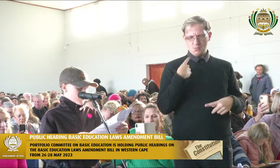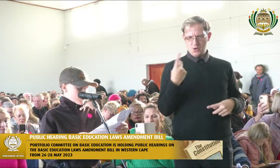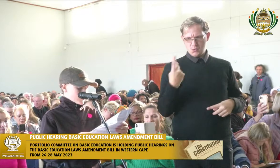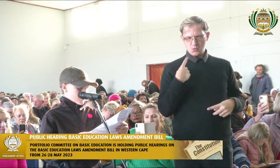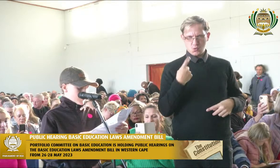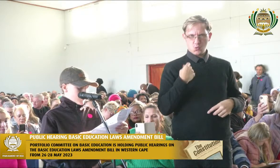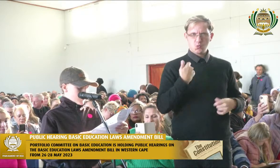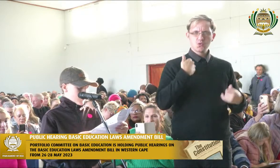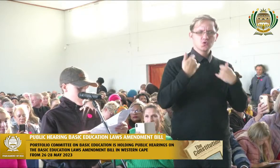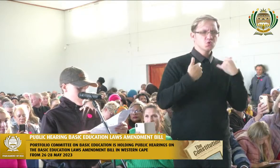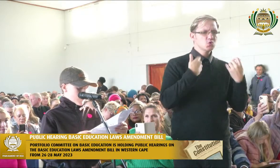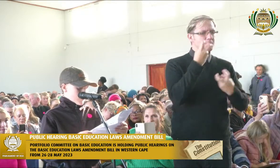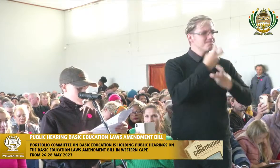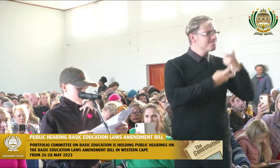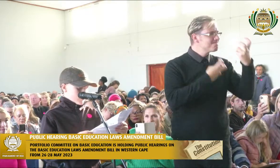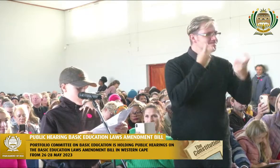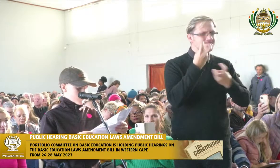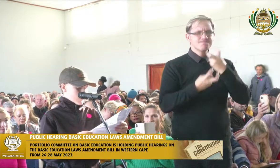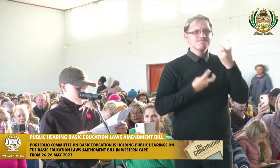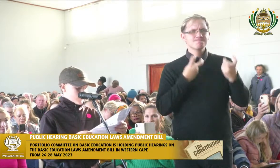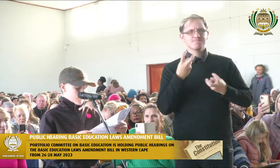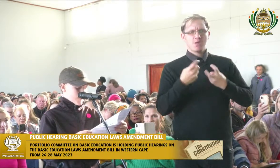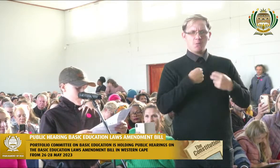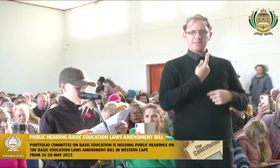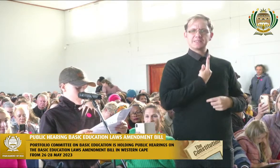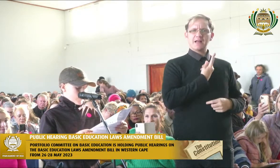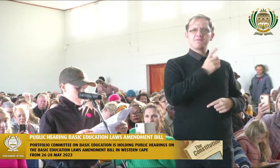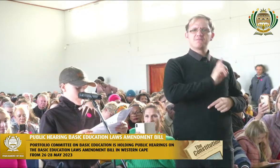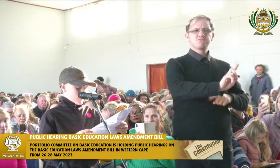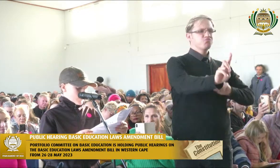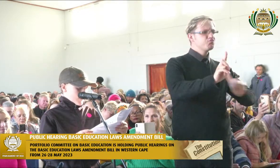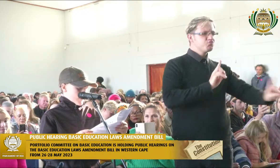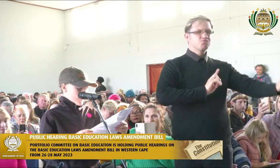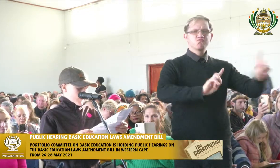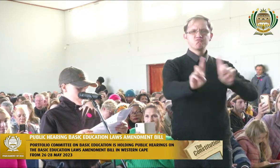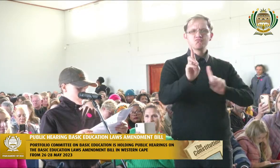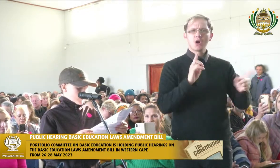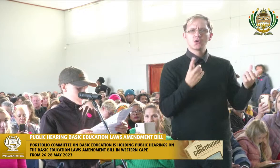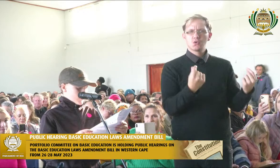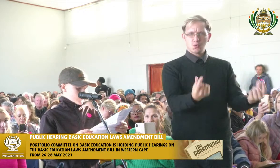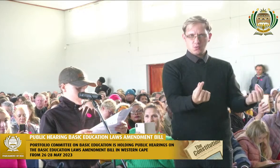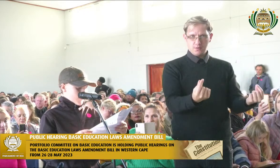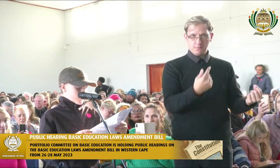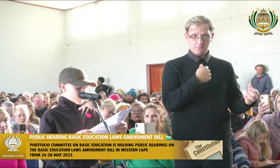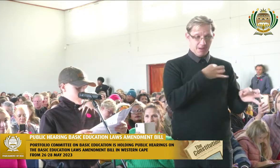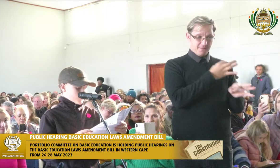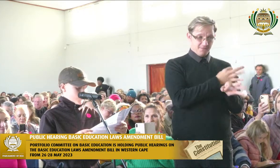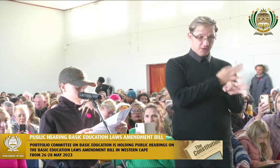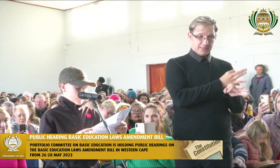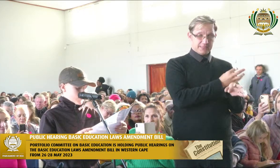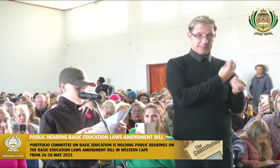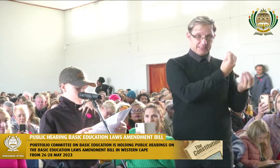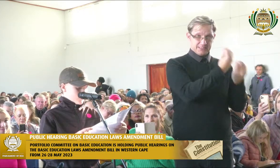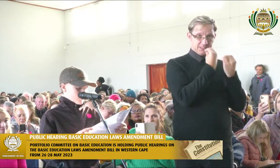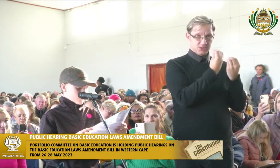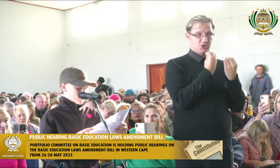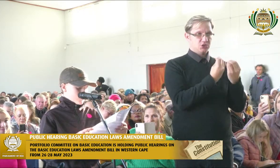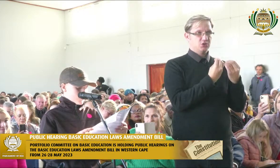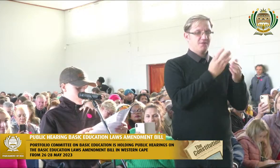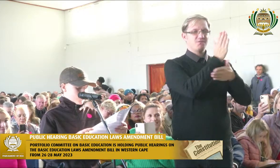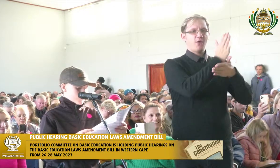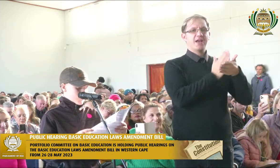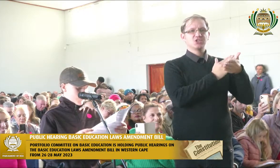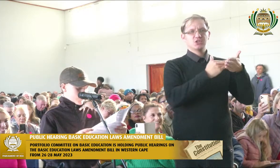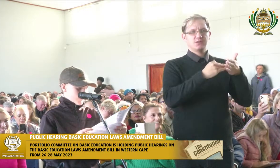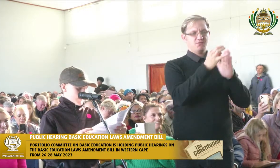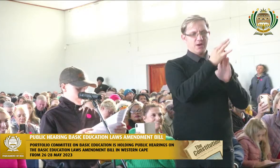we actually started reading by ourselves. My dad, on the other hand, teach us fractions using licorice all sorts.